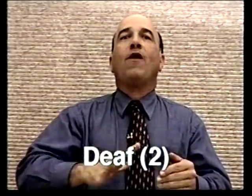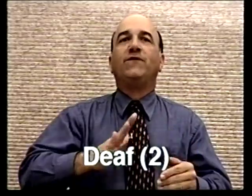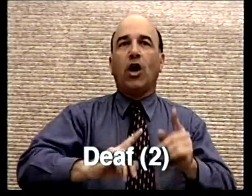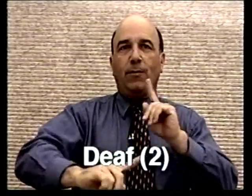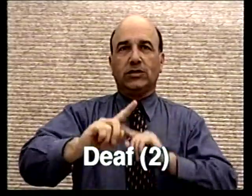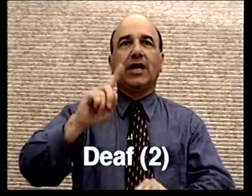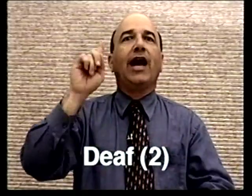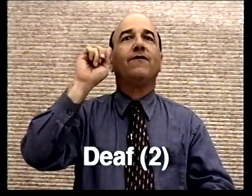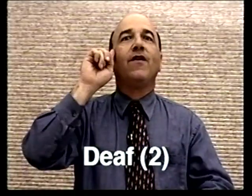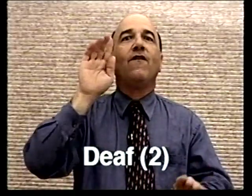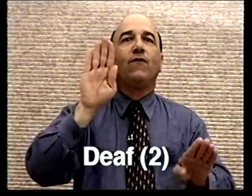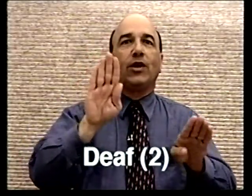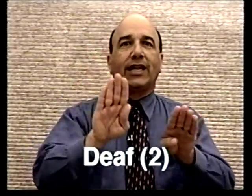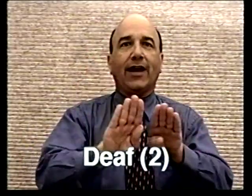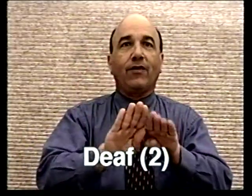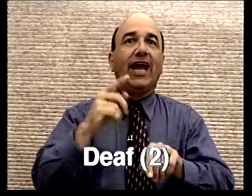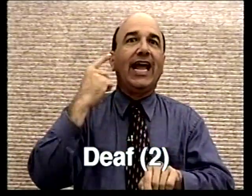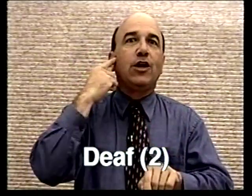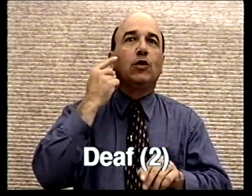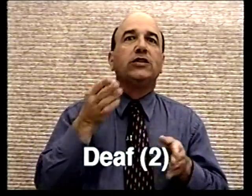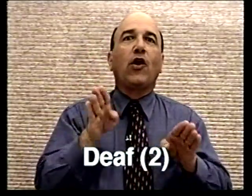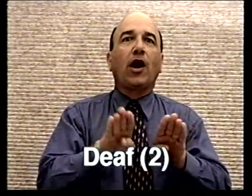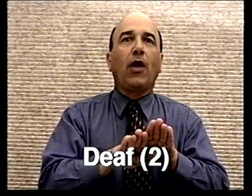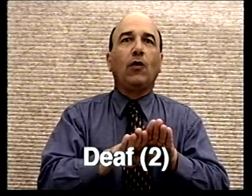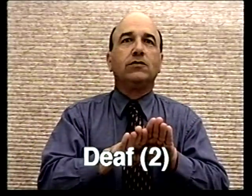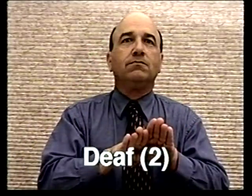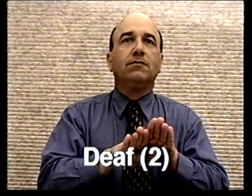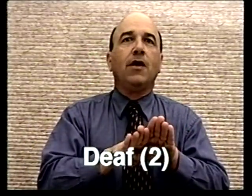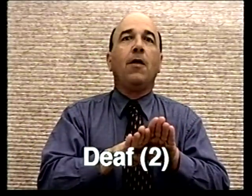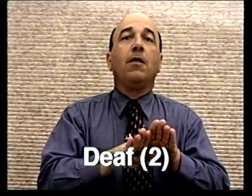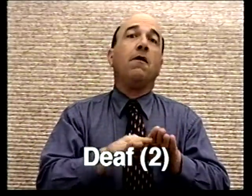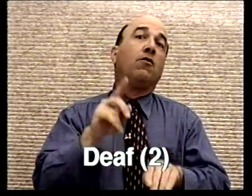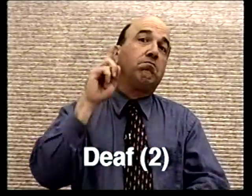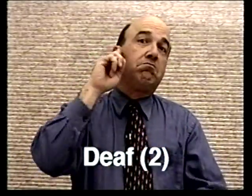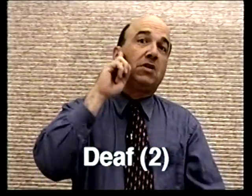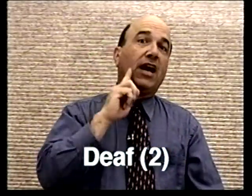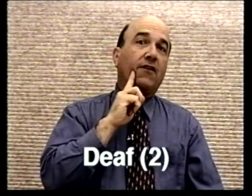more formal sign for deaf. Ears are closed. Deaf.